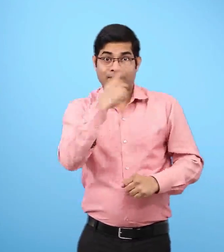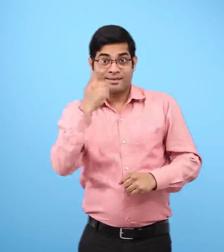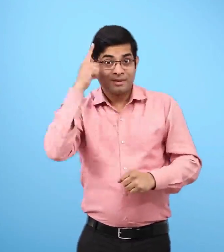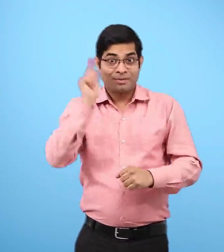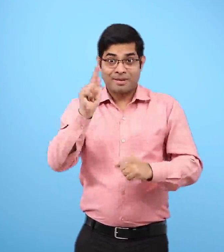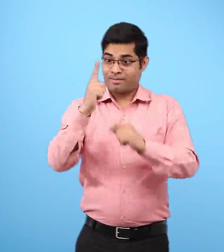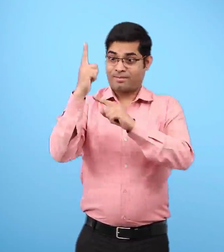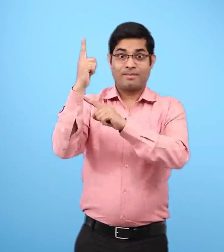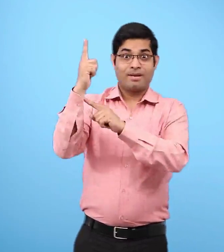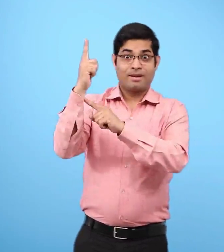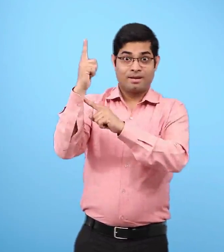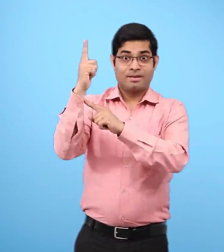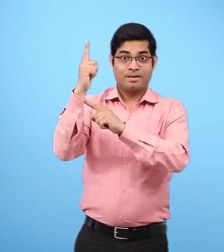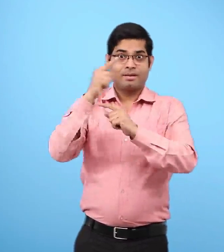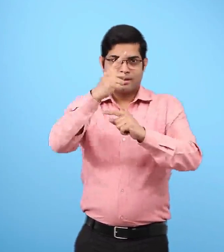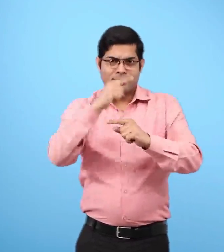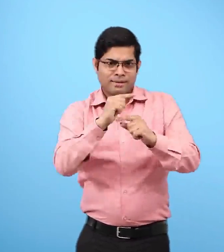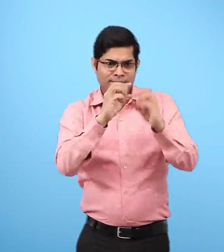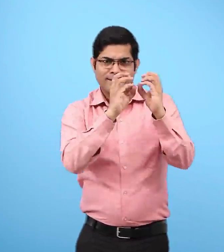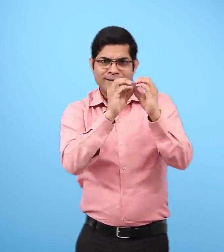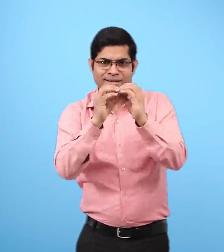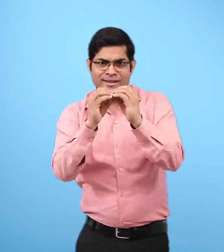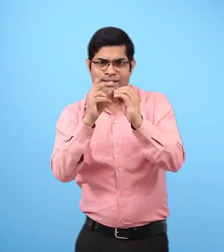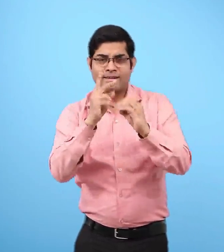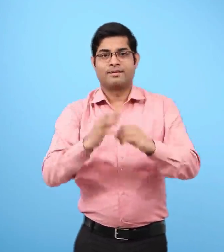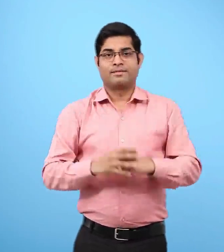And longer is written below the pencil 2.